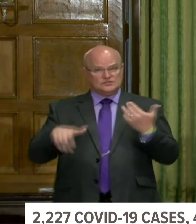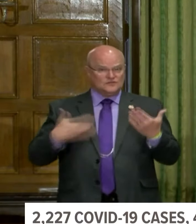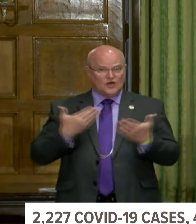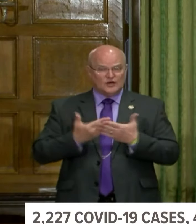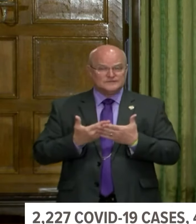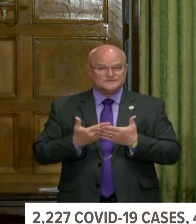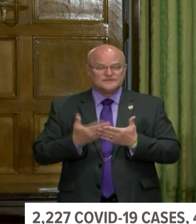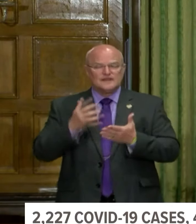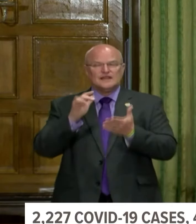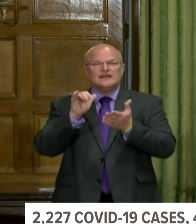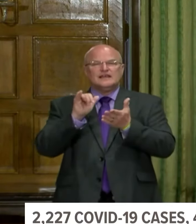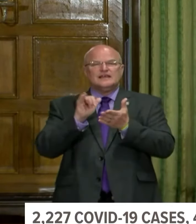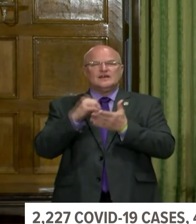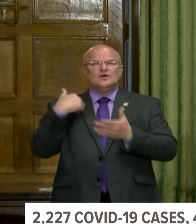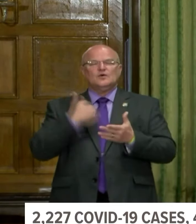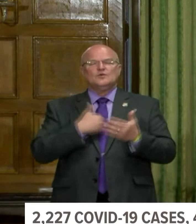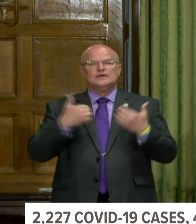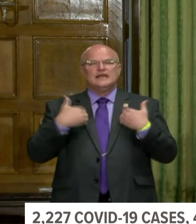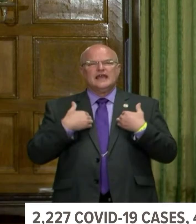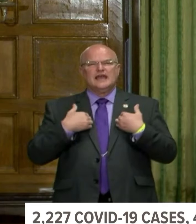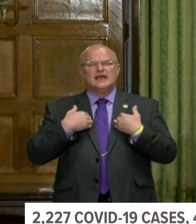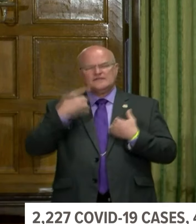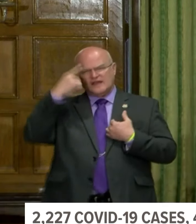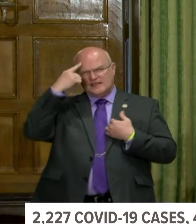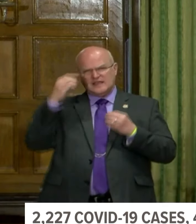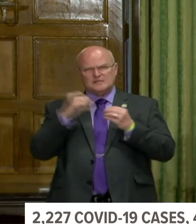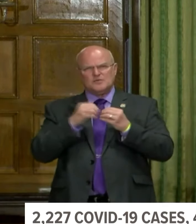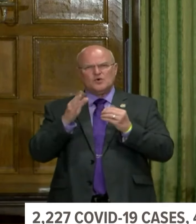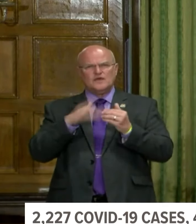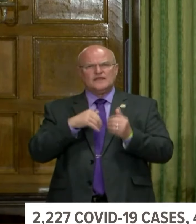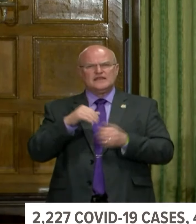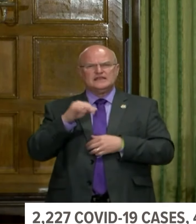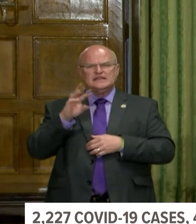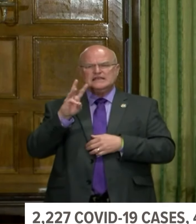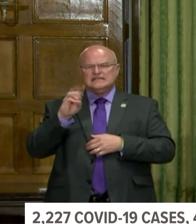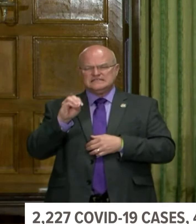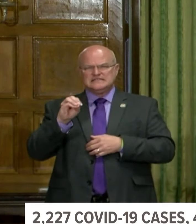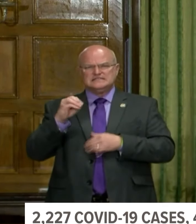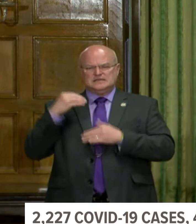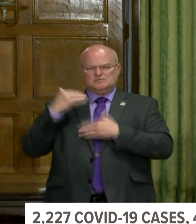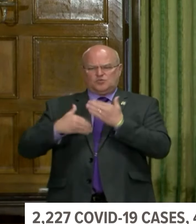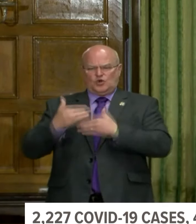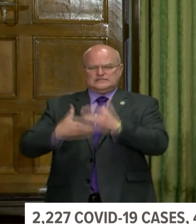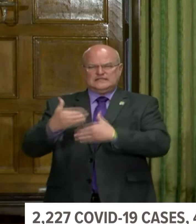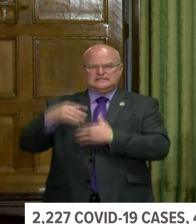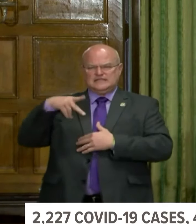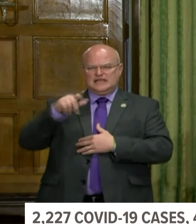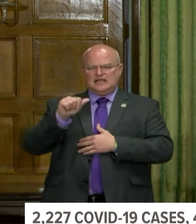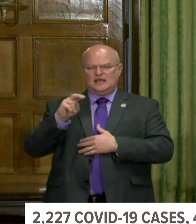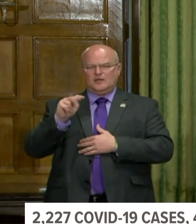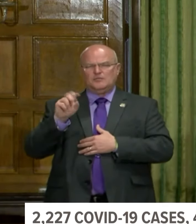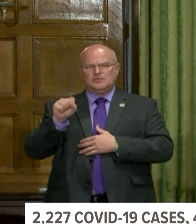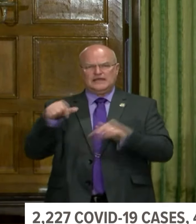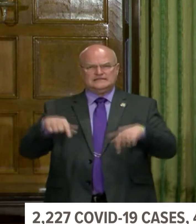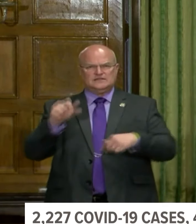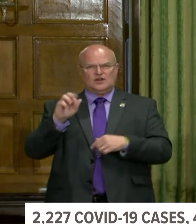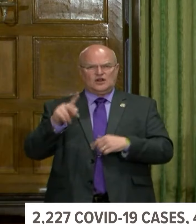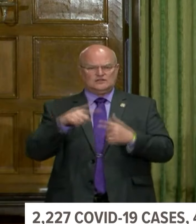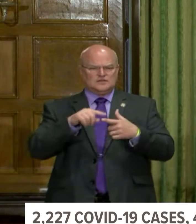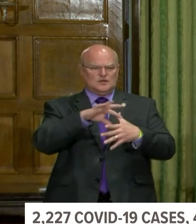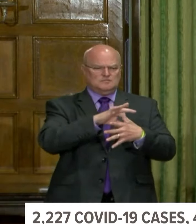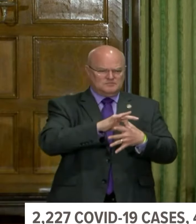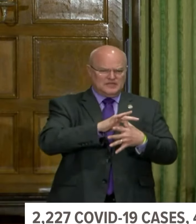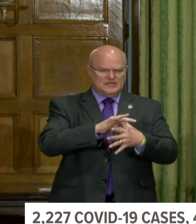all, we have, I believe it's over 60 processing plants in Arkansas, from beef